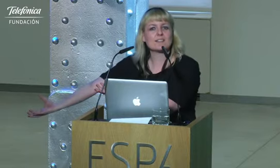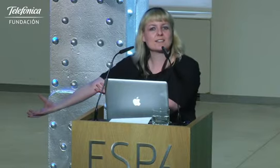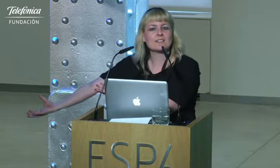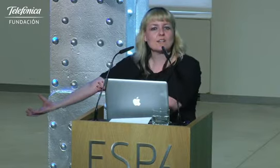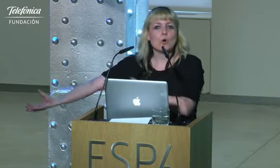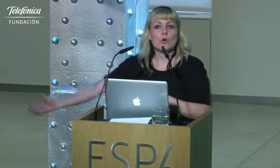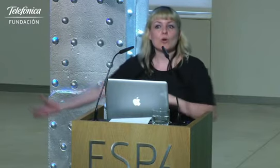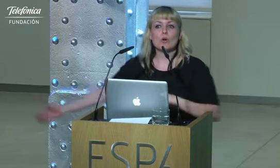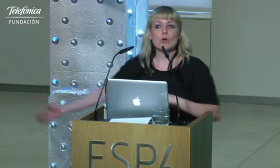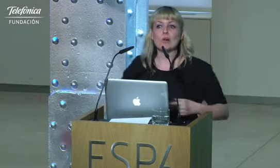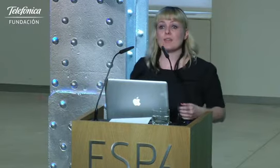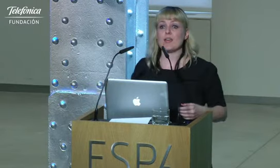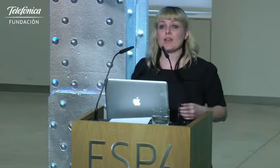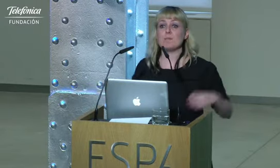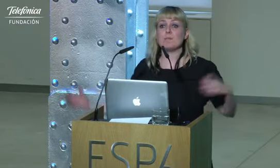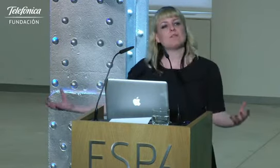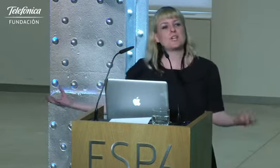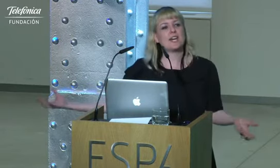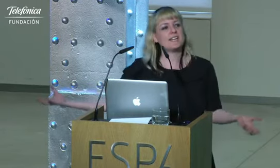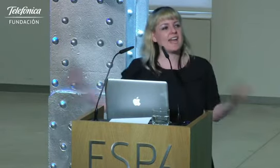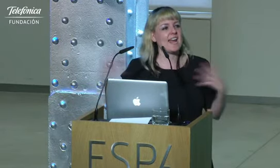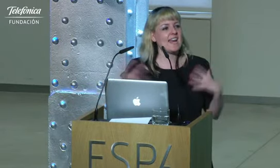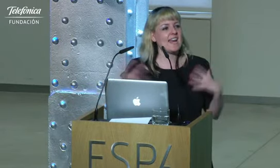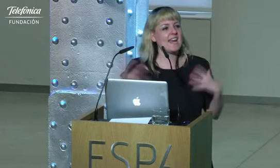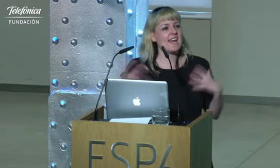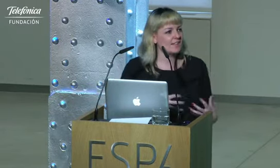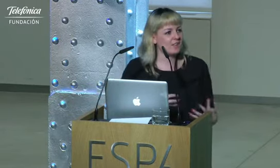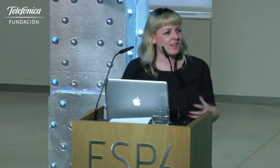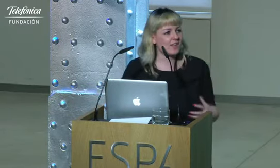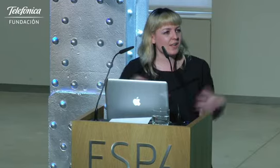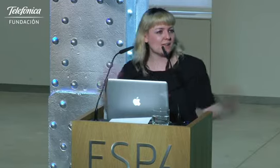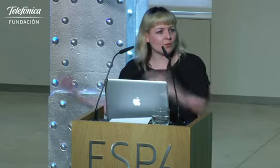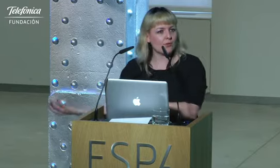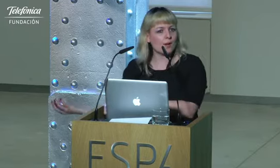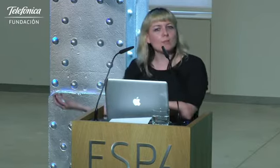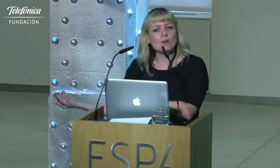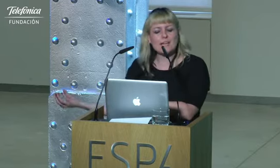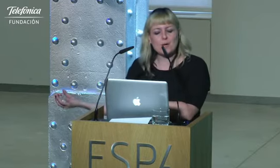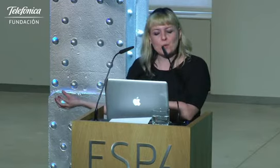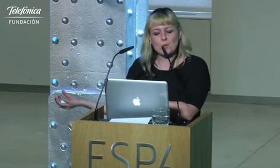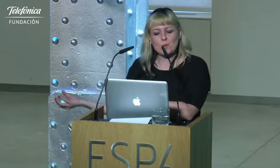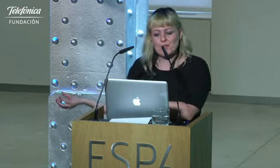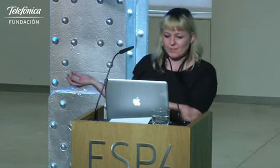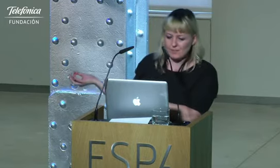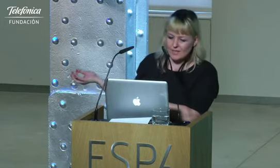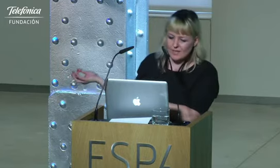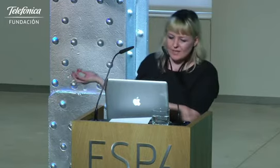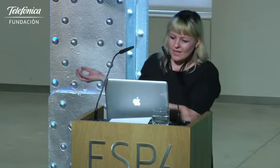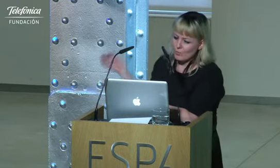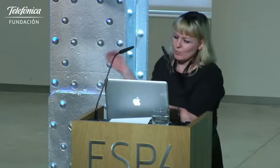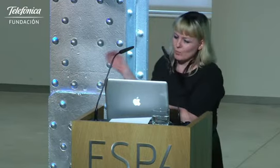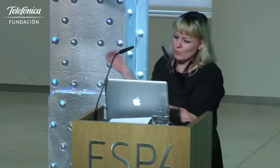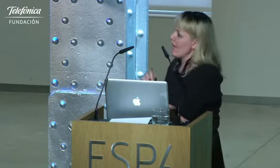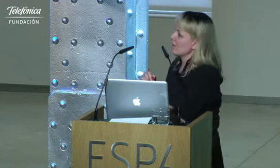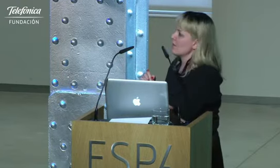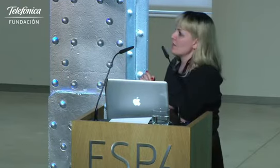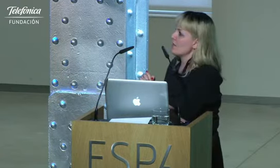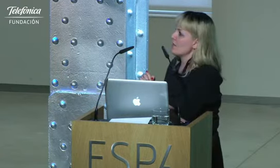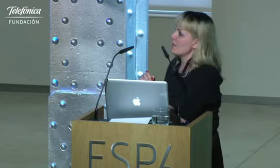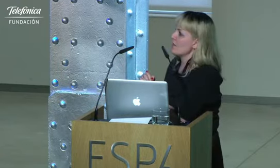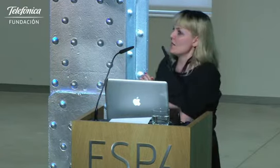out. Or they both have a shared enemy, so they immediately feel some bonding with each other.